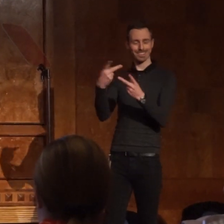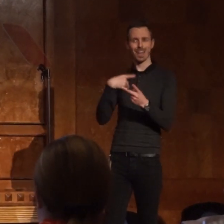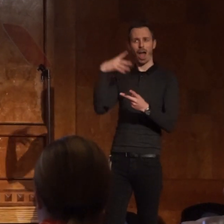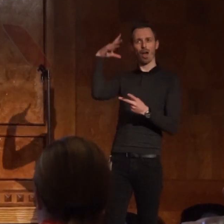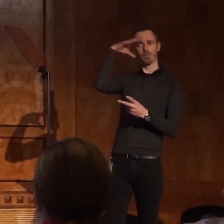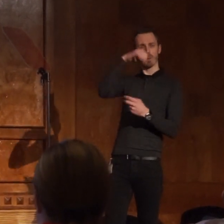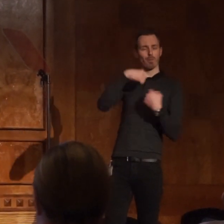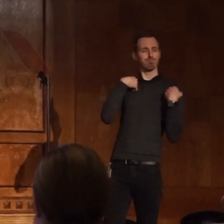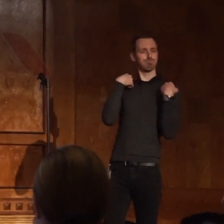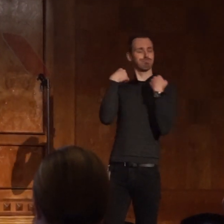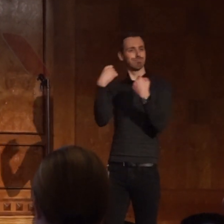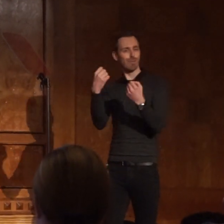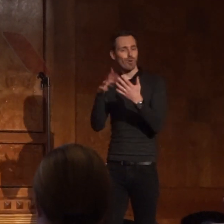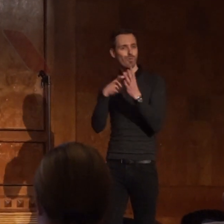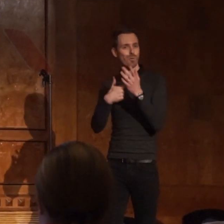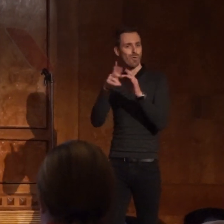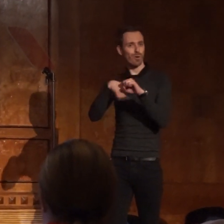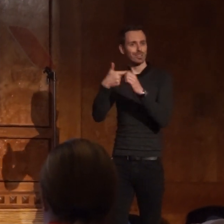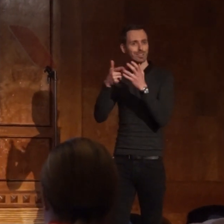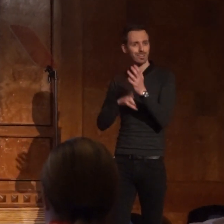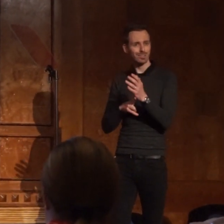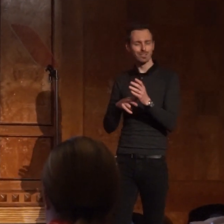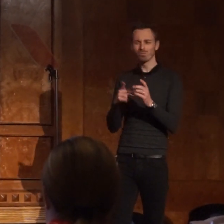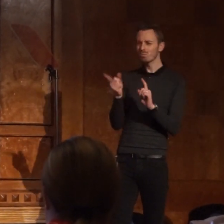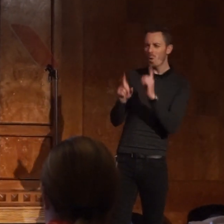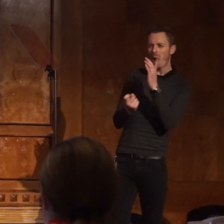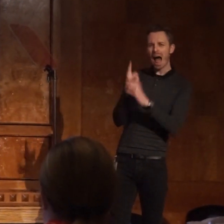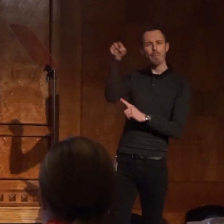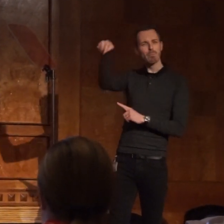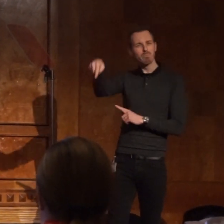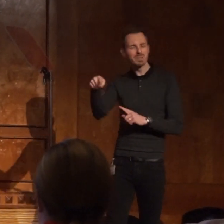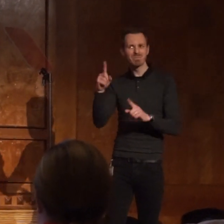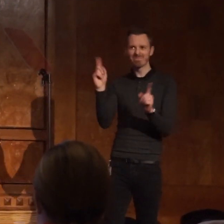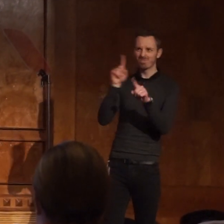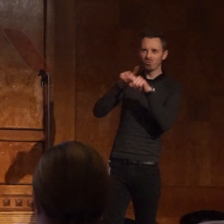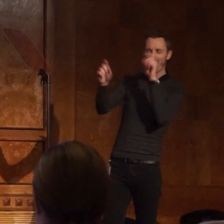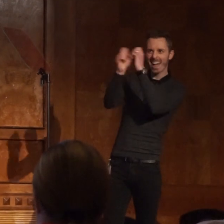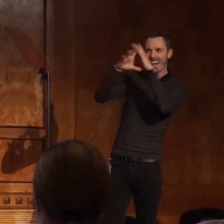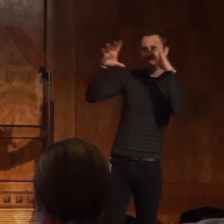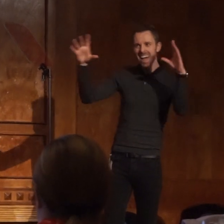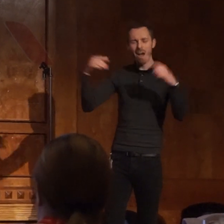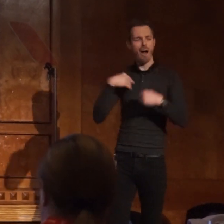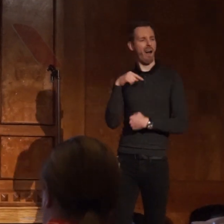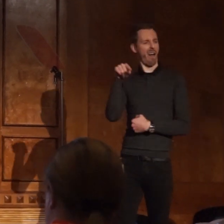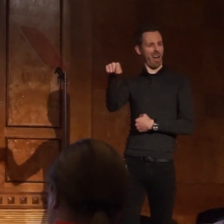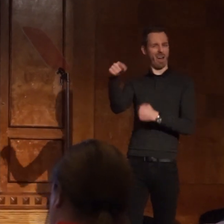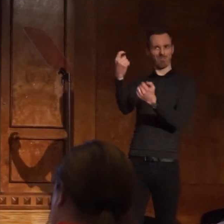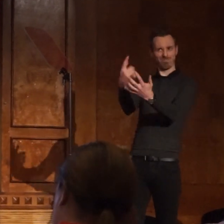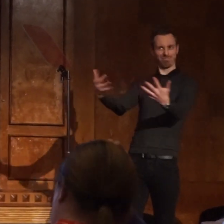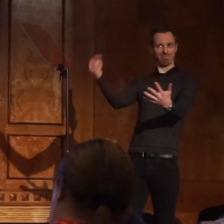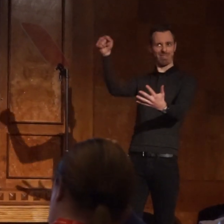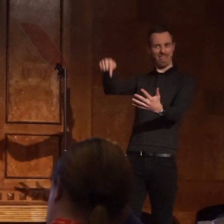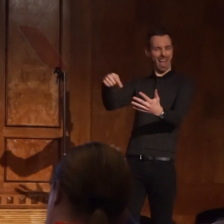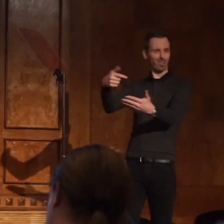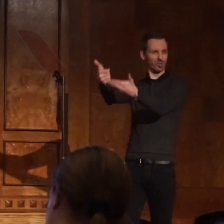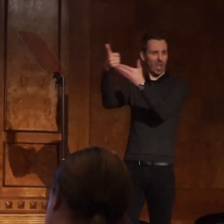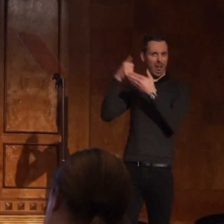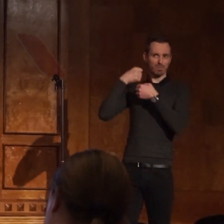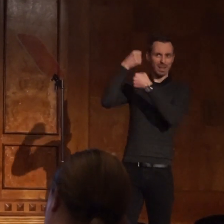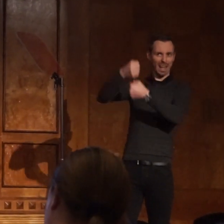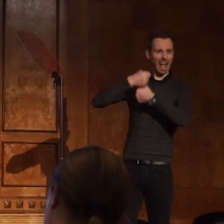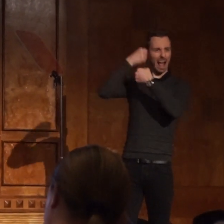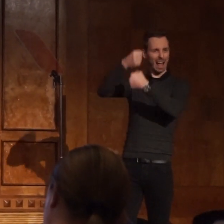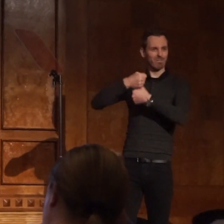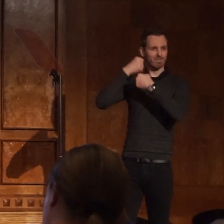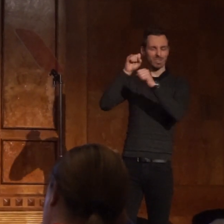who were driving, I said, what's going to happen now? I said, oh, there'll be a few people there to go out canvassing. So we're driving down the road and we're looking